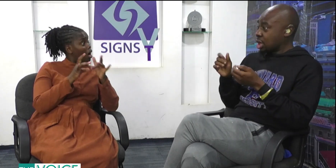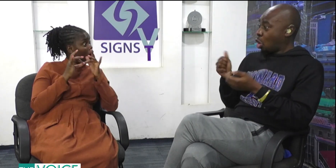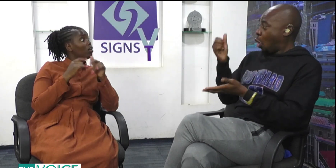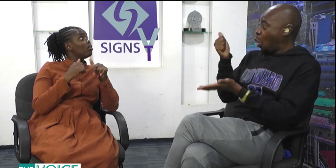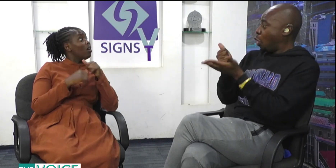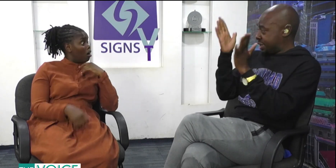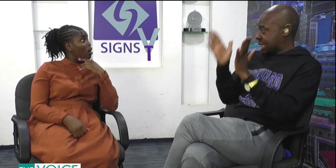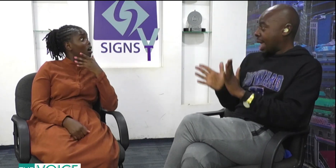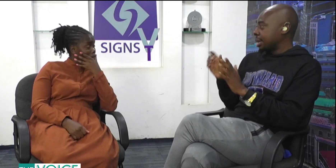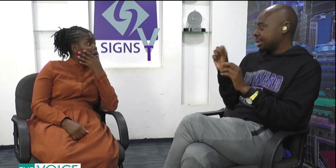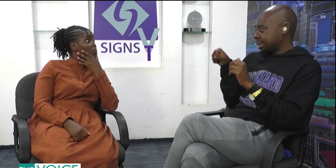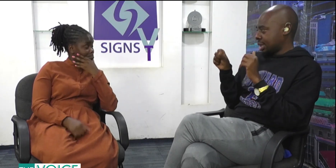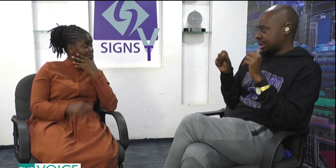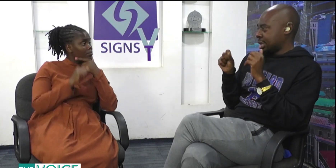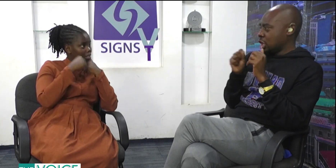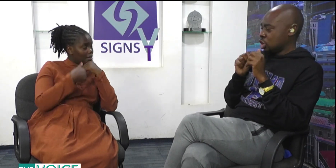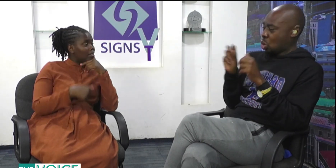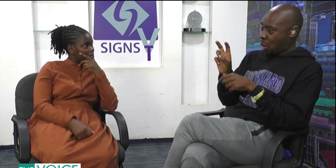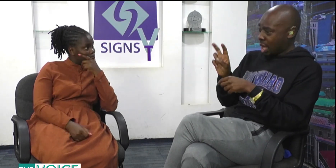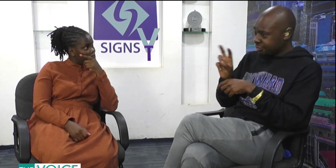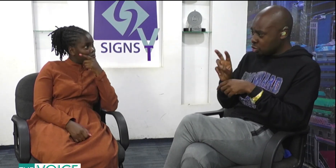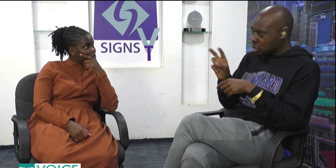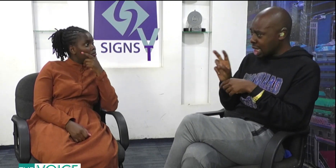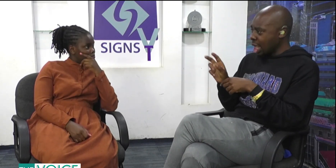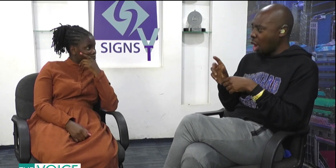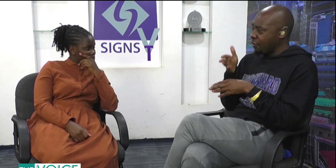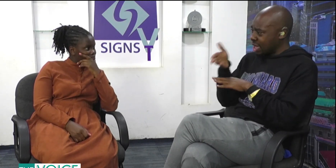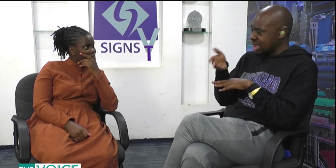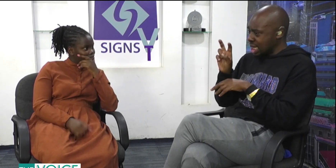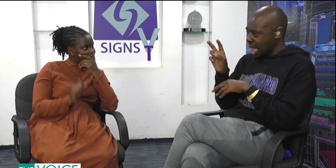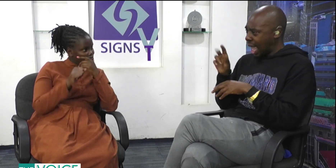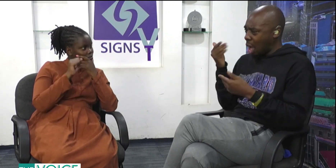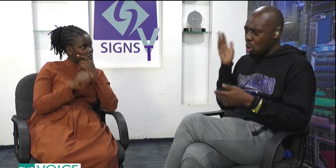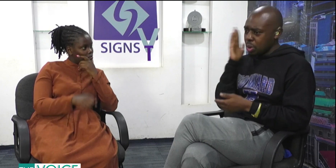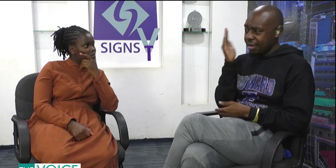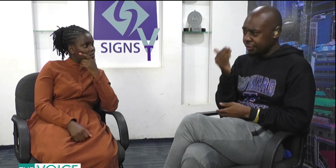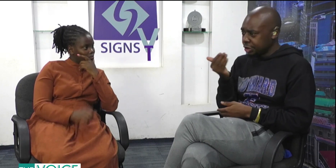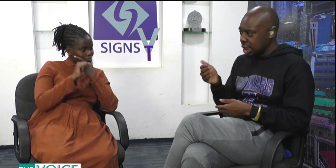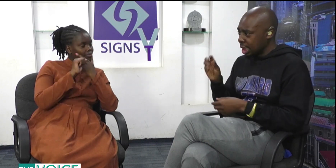Where was this? I was the special needs educator. Okay. In special needs